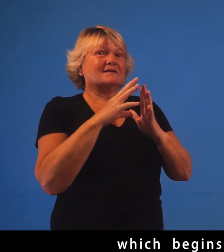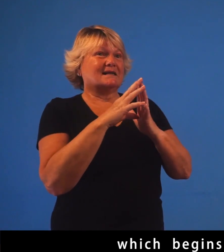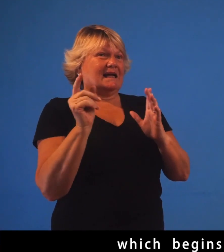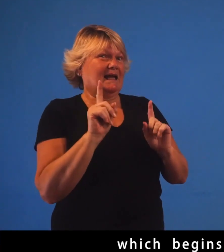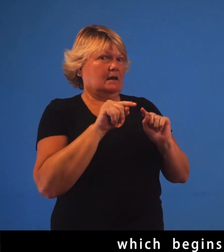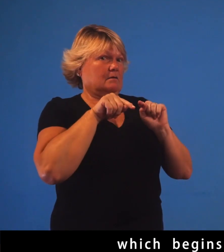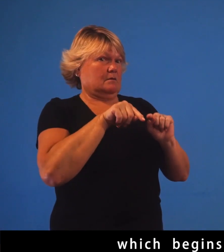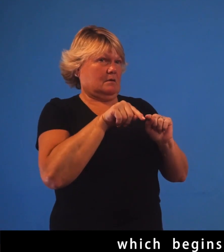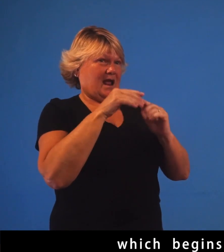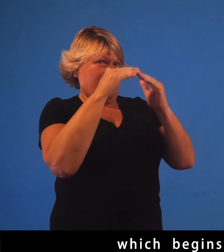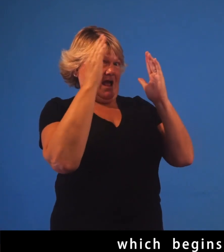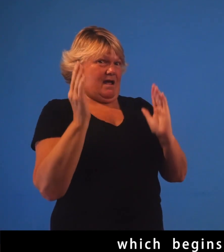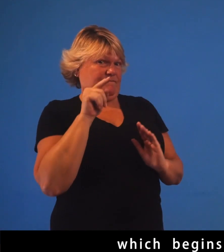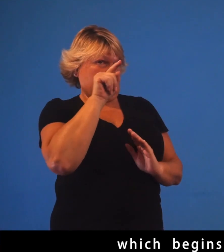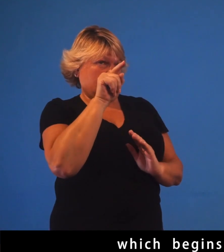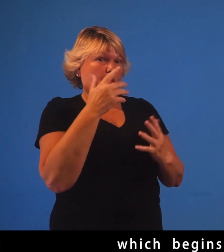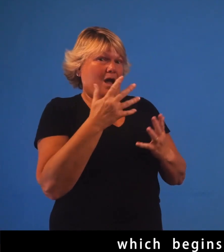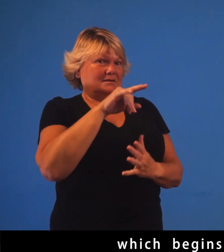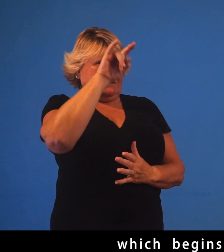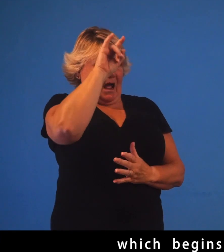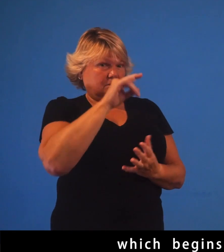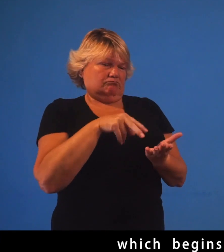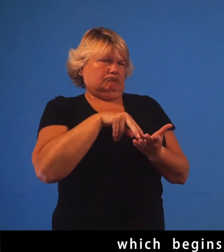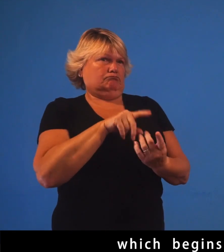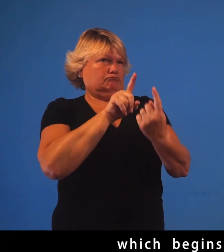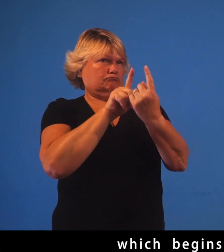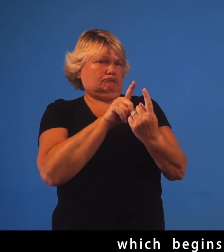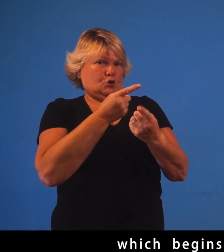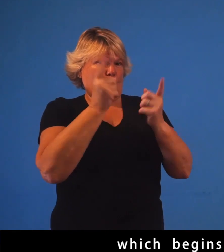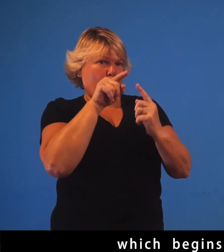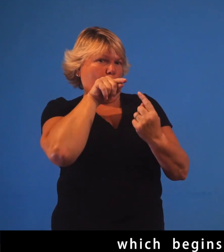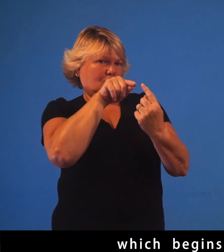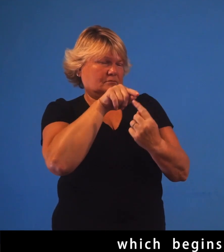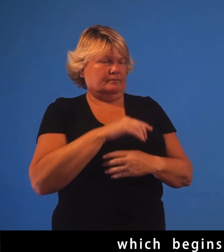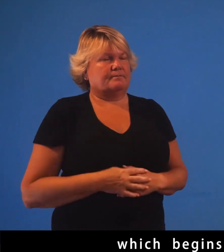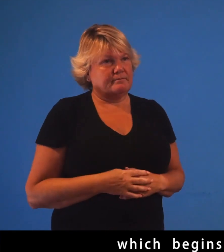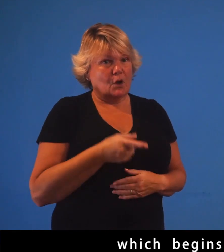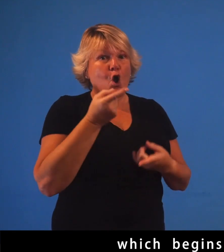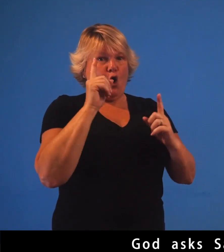which begins with a scene in heaven where Satan stands before God.